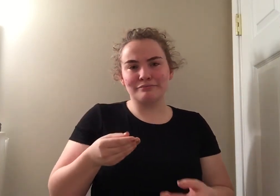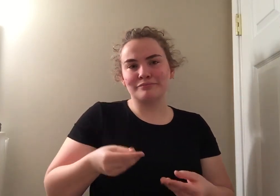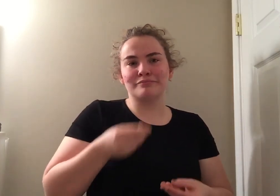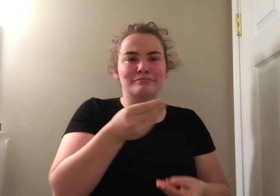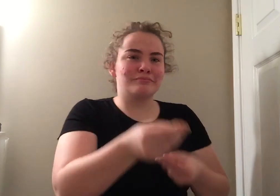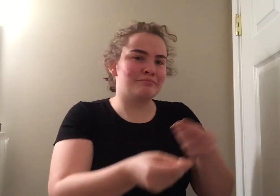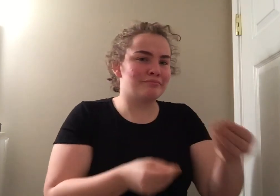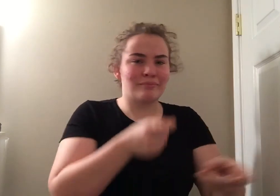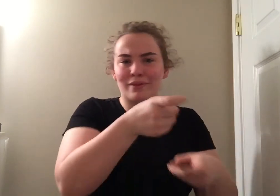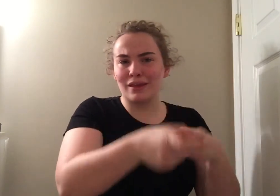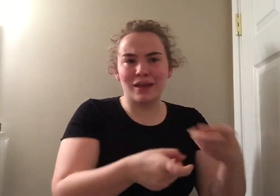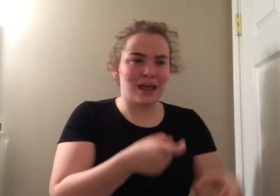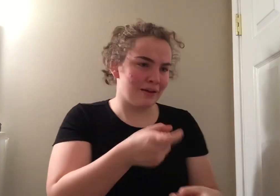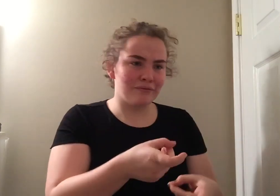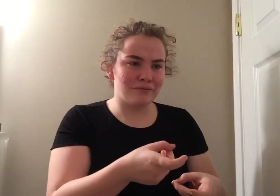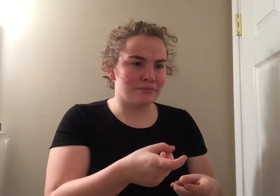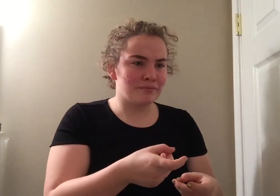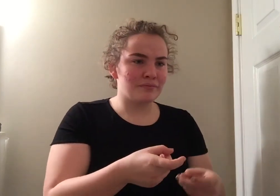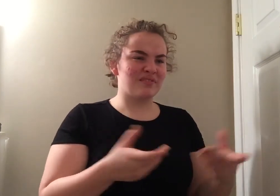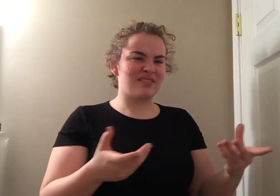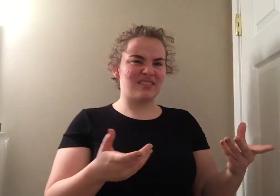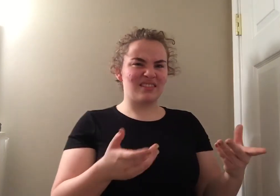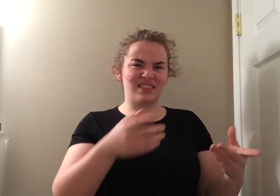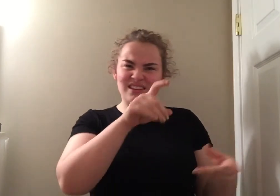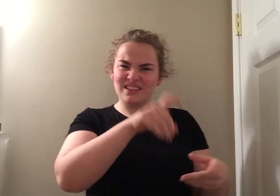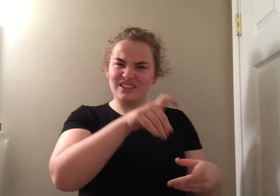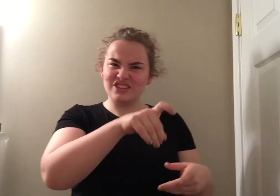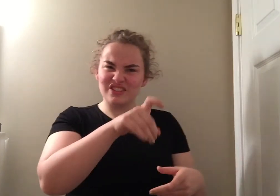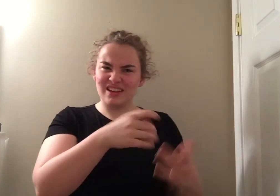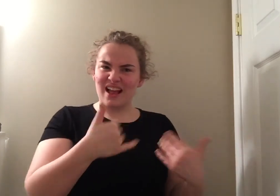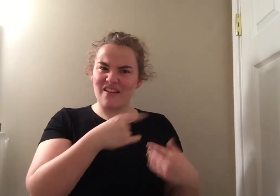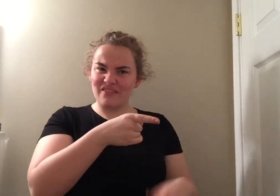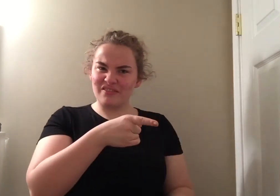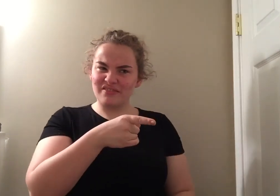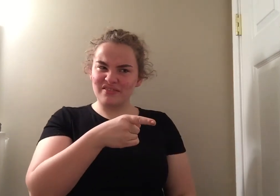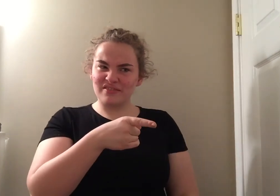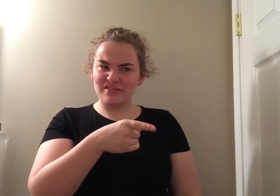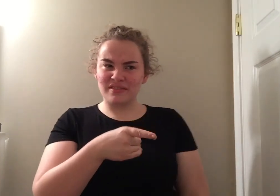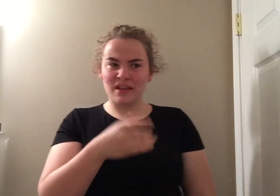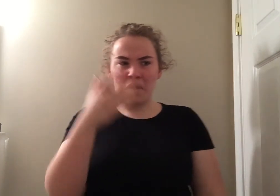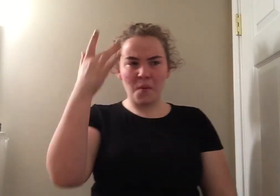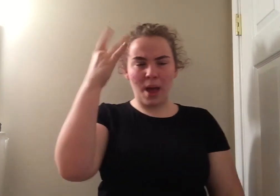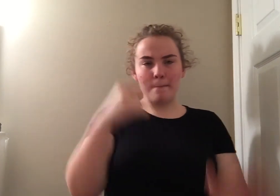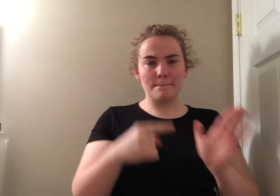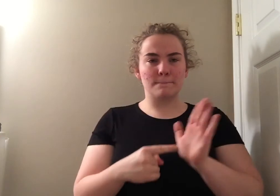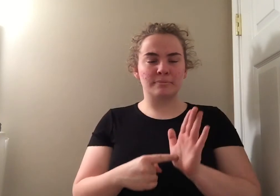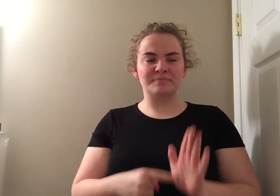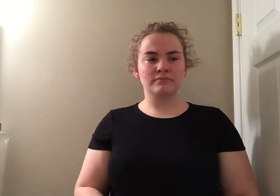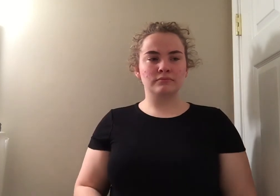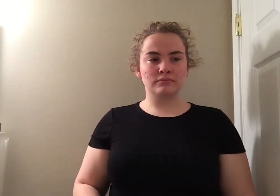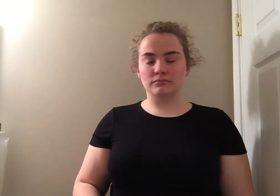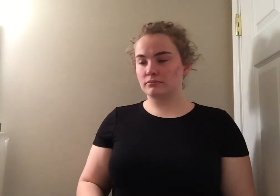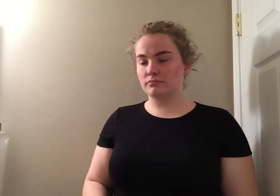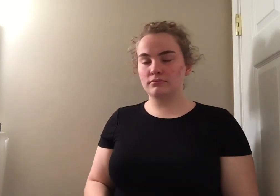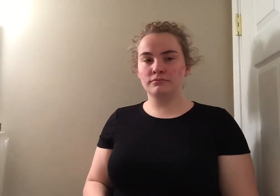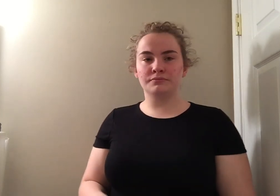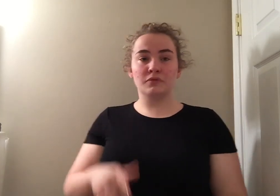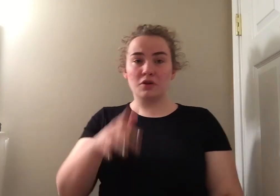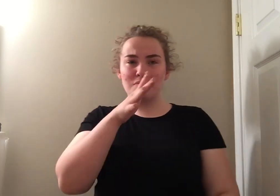Does she deserve this right now? No. Why? What's her parents' idea right now? What are